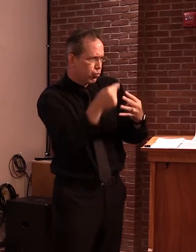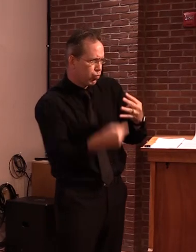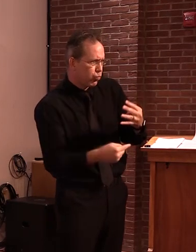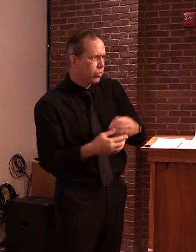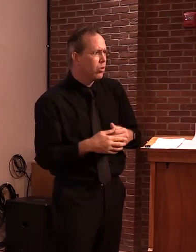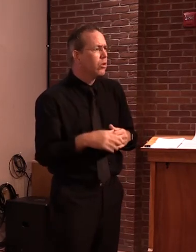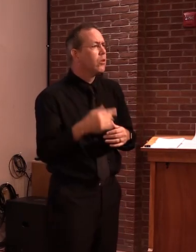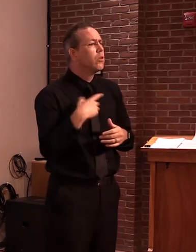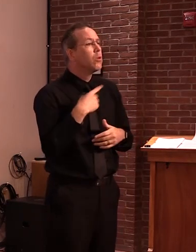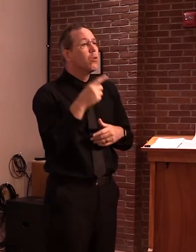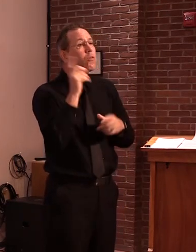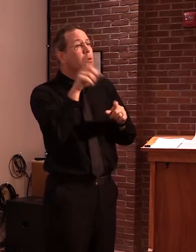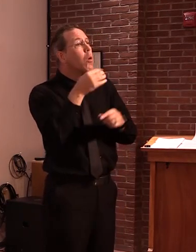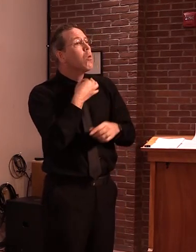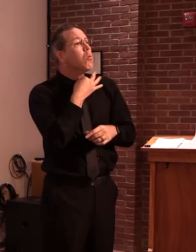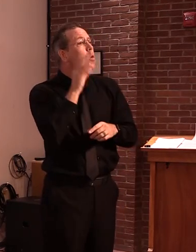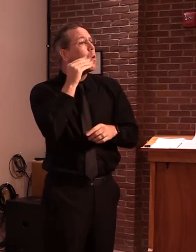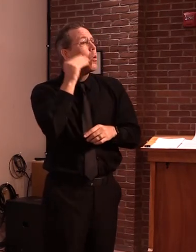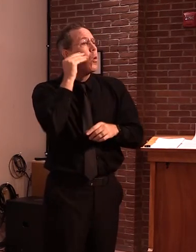department's website,